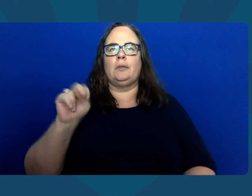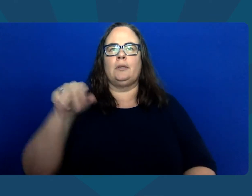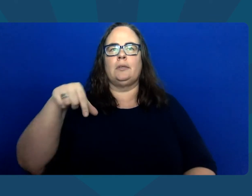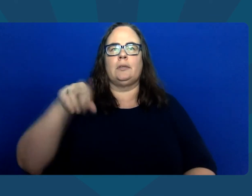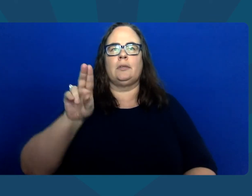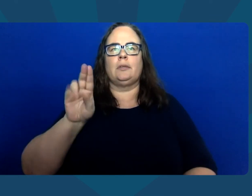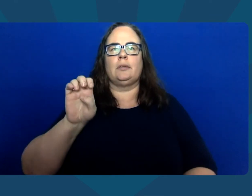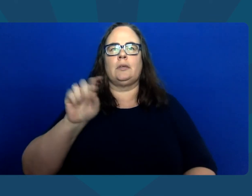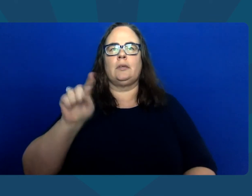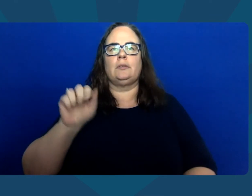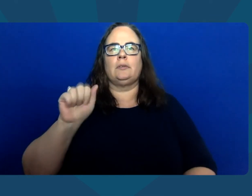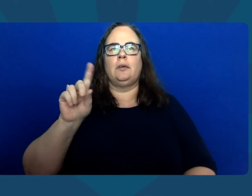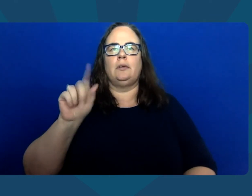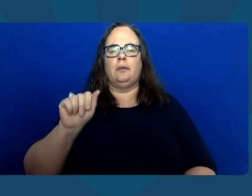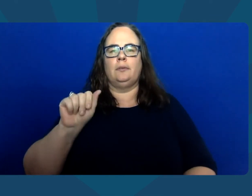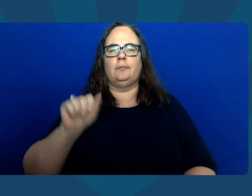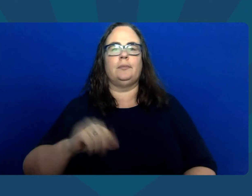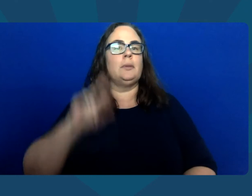29. Martin Quezada.